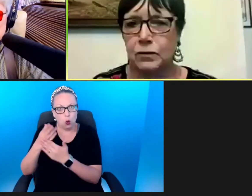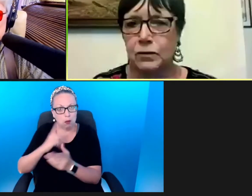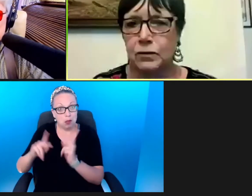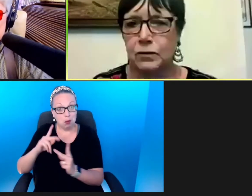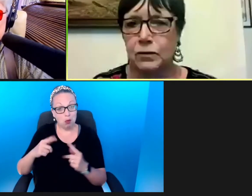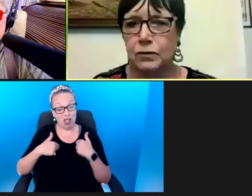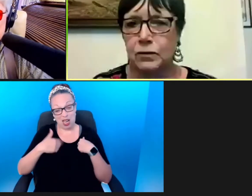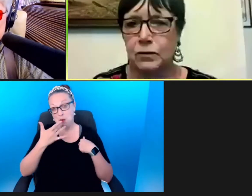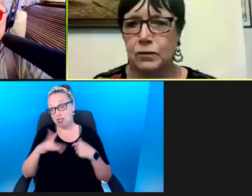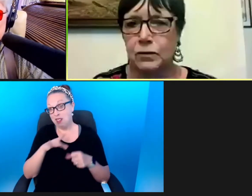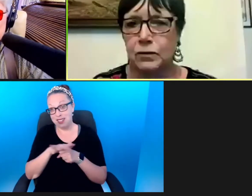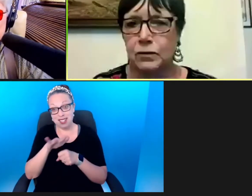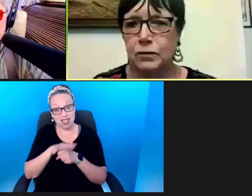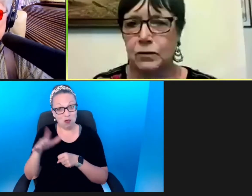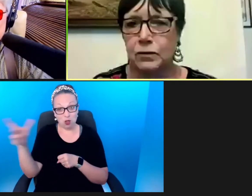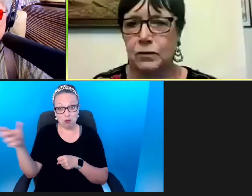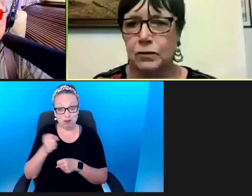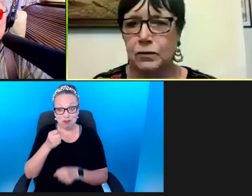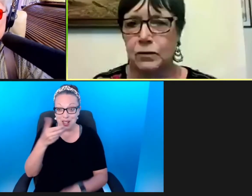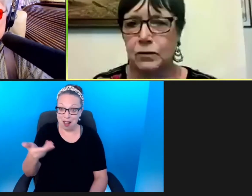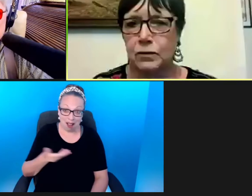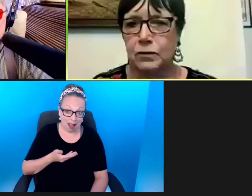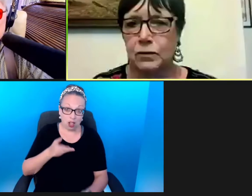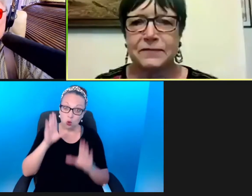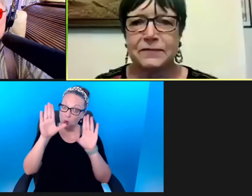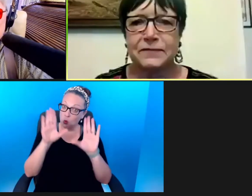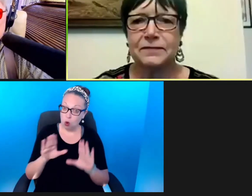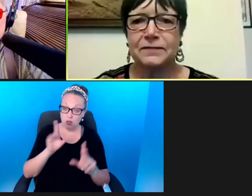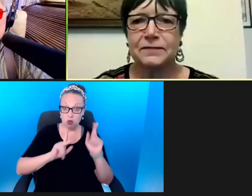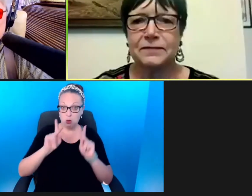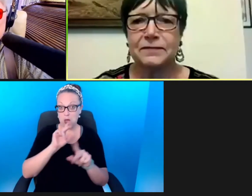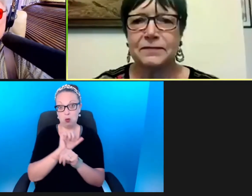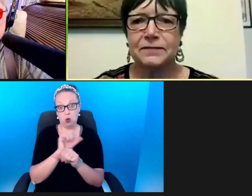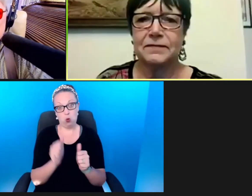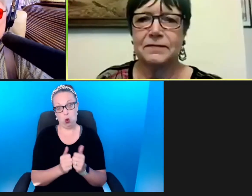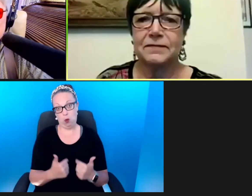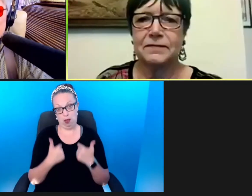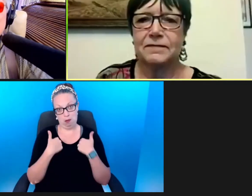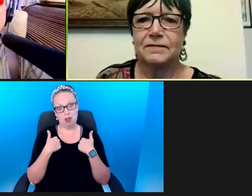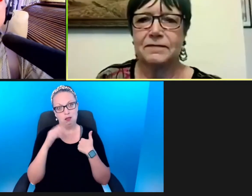have just fabulous people that worked with me. Mm-hmm.